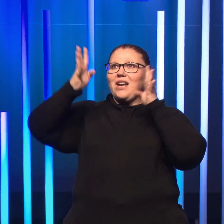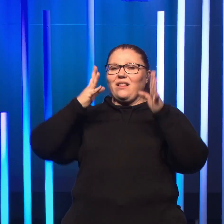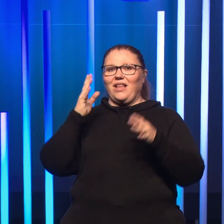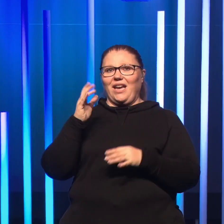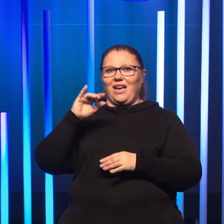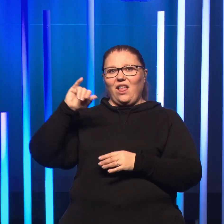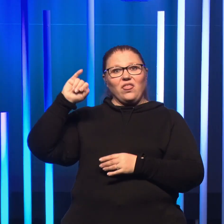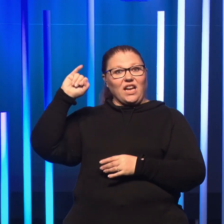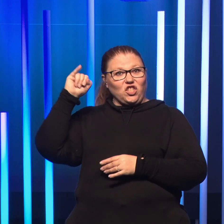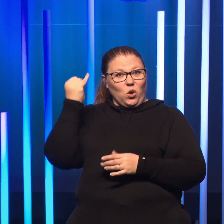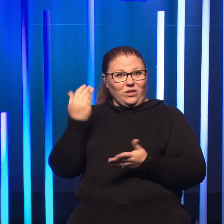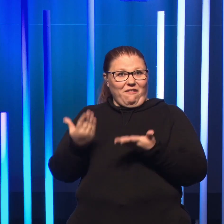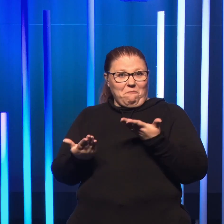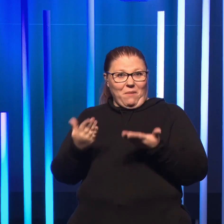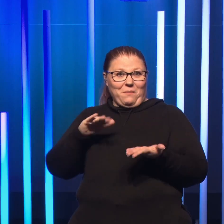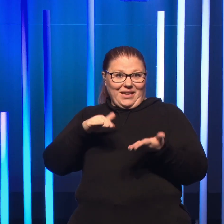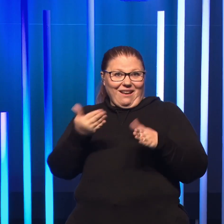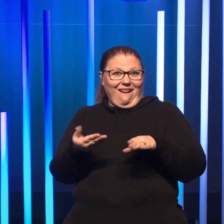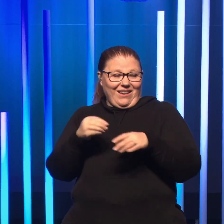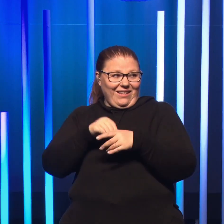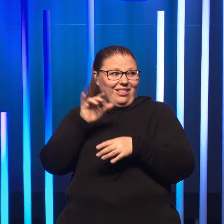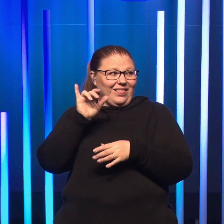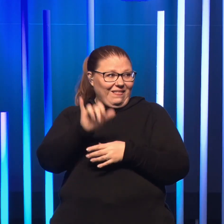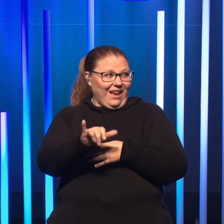been killed in that revolt.